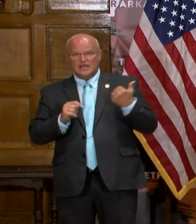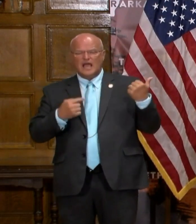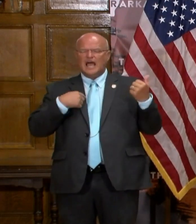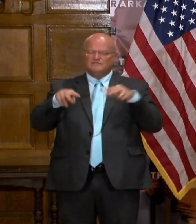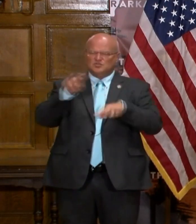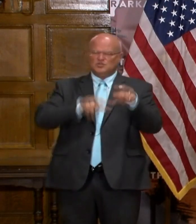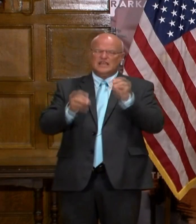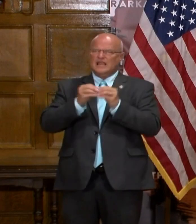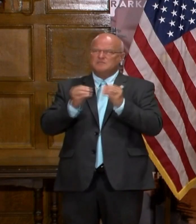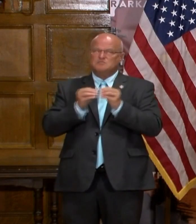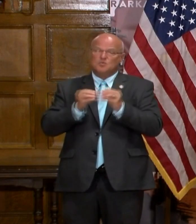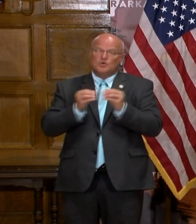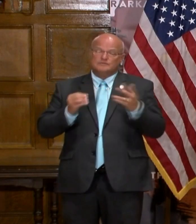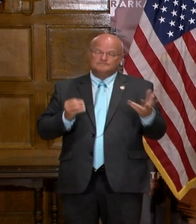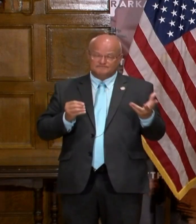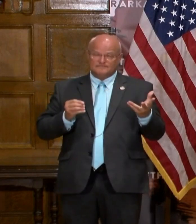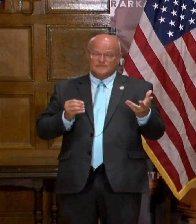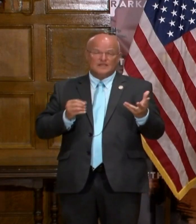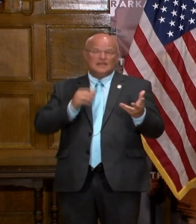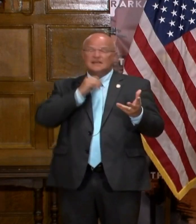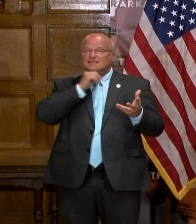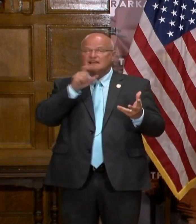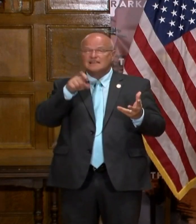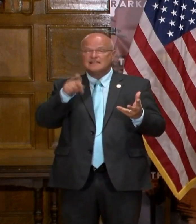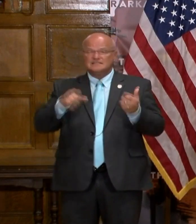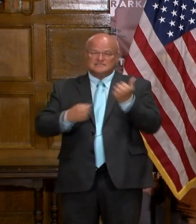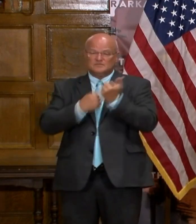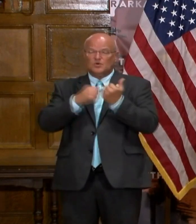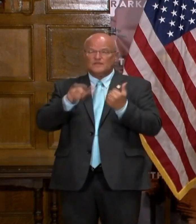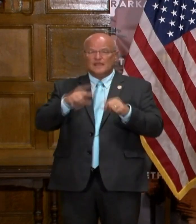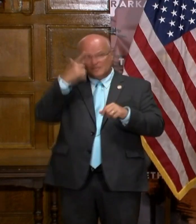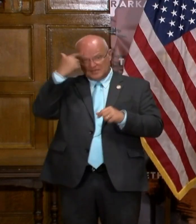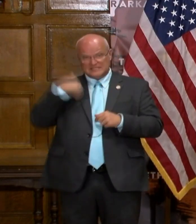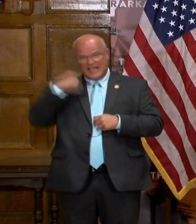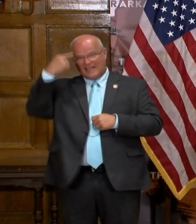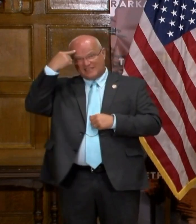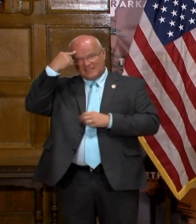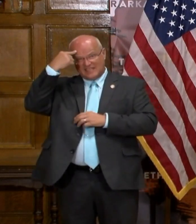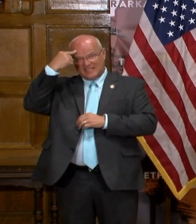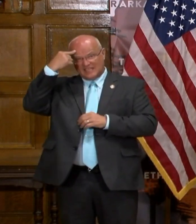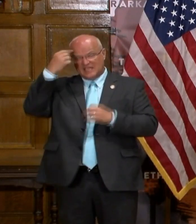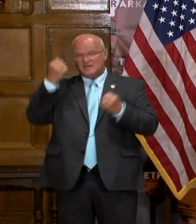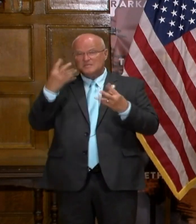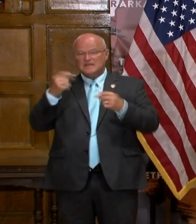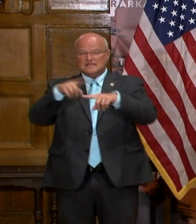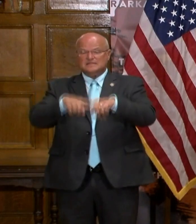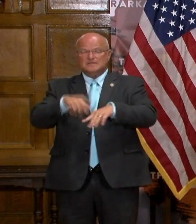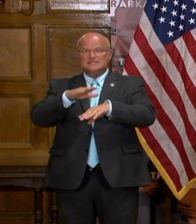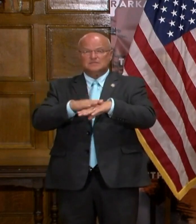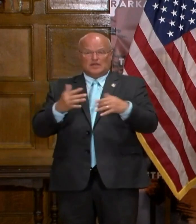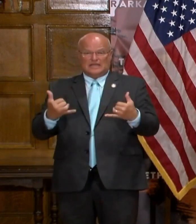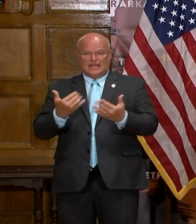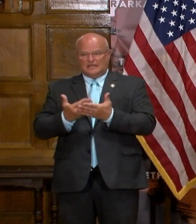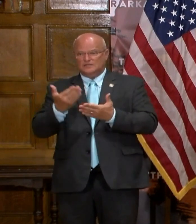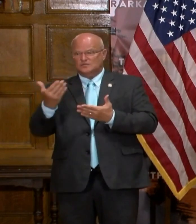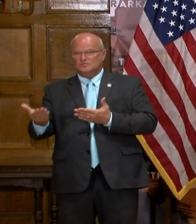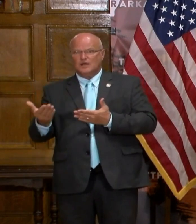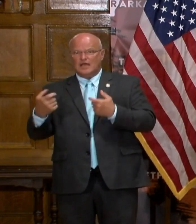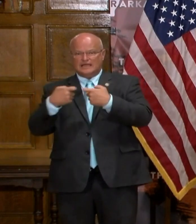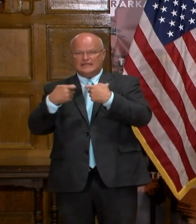I'd have to look at it more. Would not necessarily support that because I think a lot of it depends upon now you